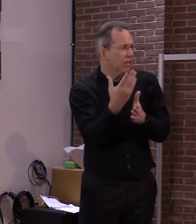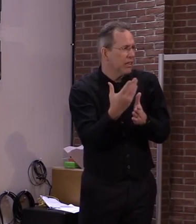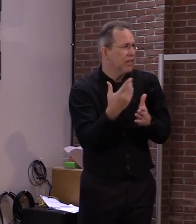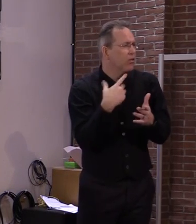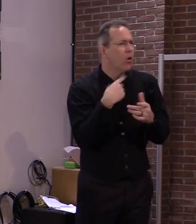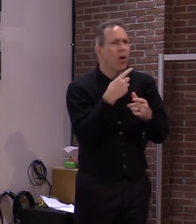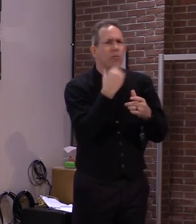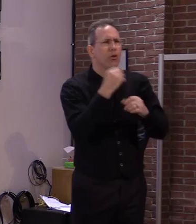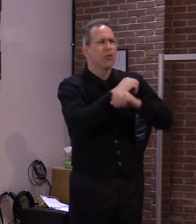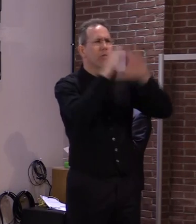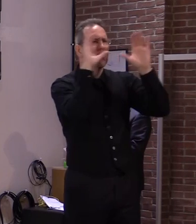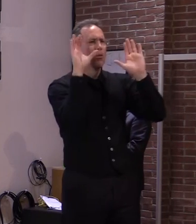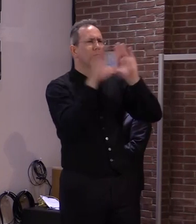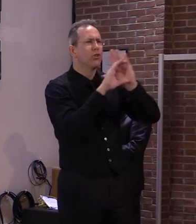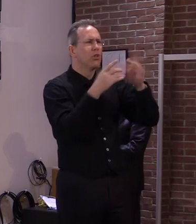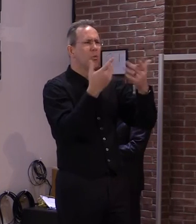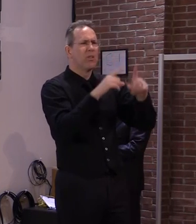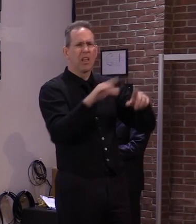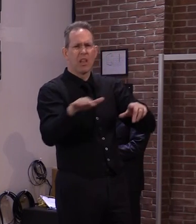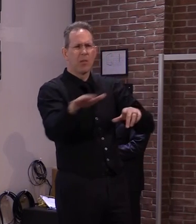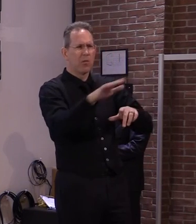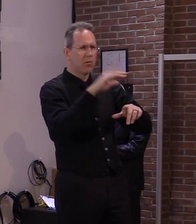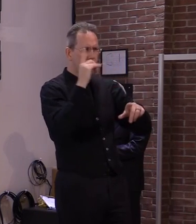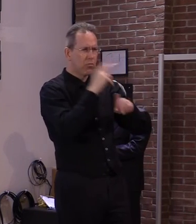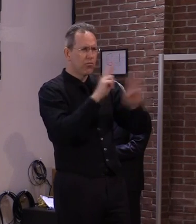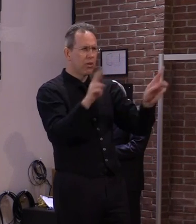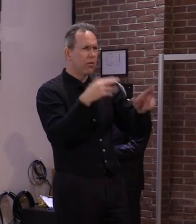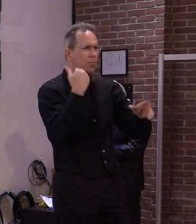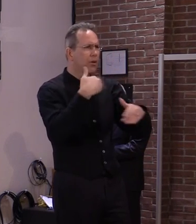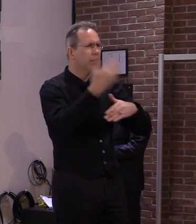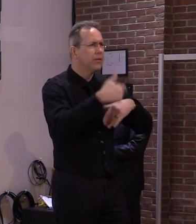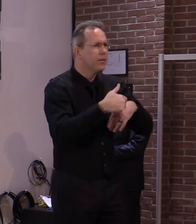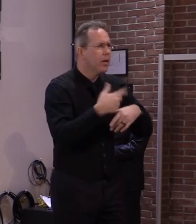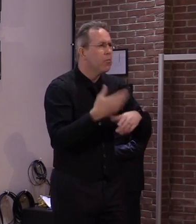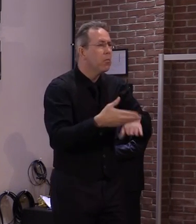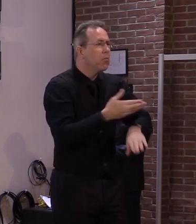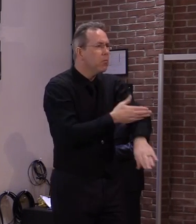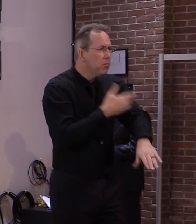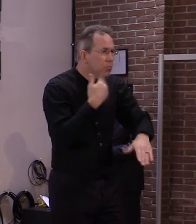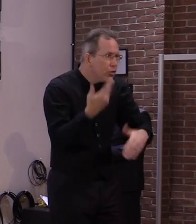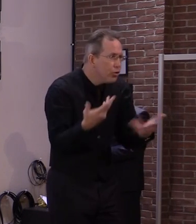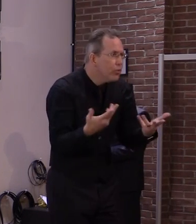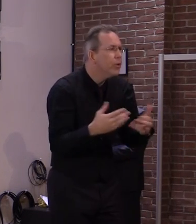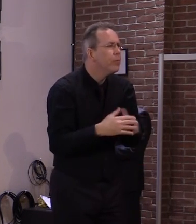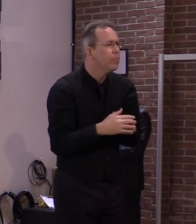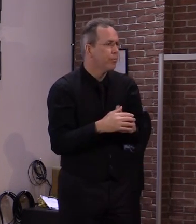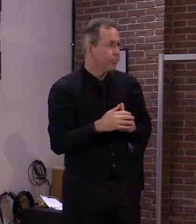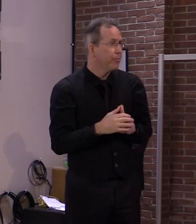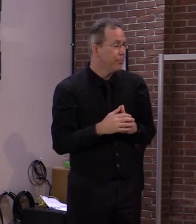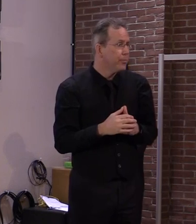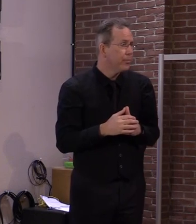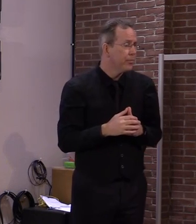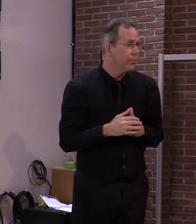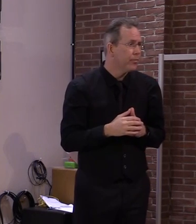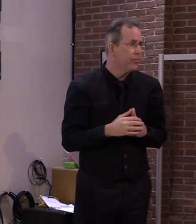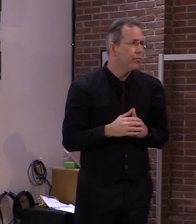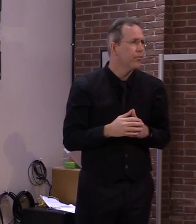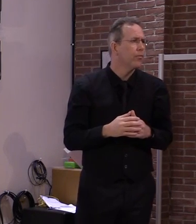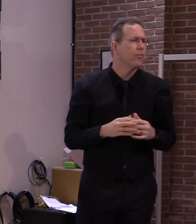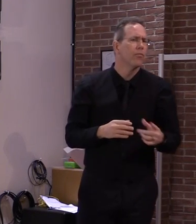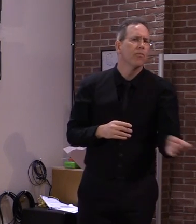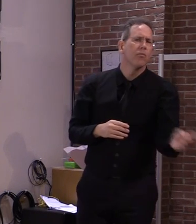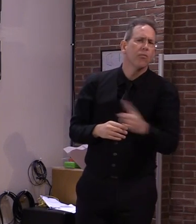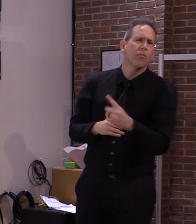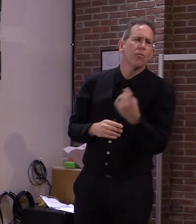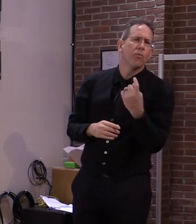in place to address those needs. And just one final follow-up on that. Is Vermont going to need to reset its accountability